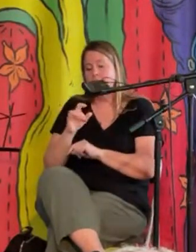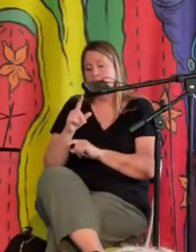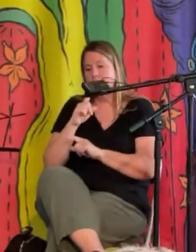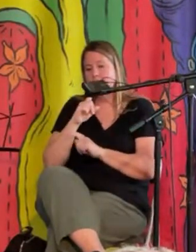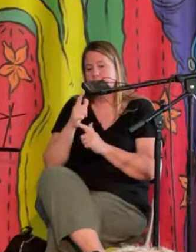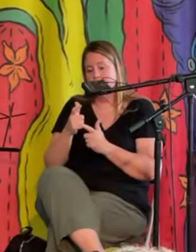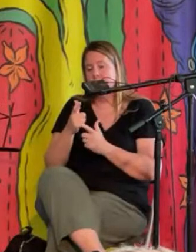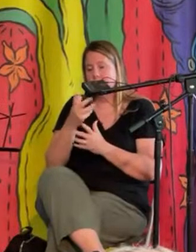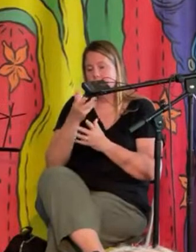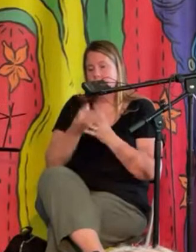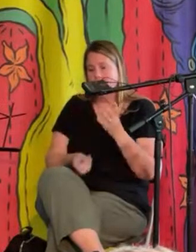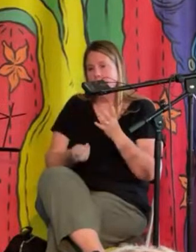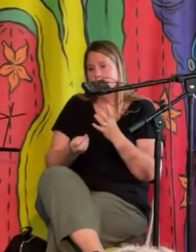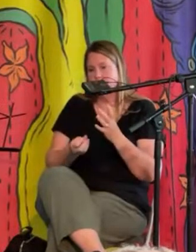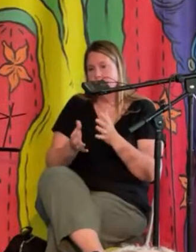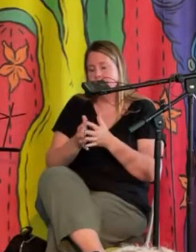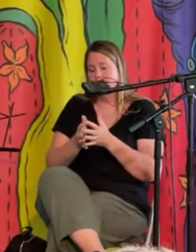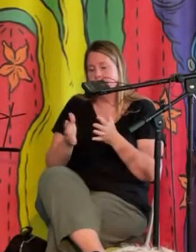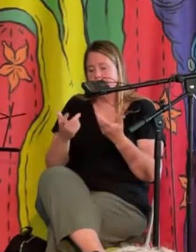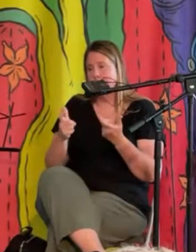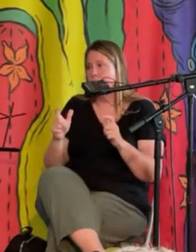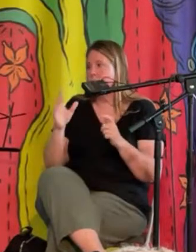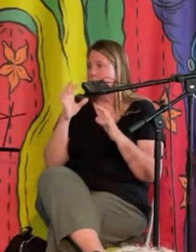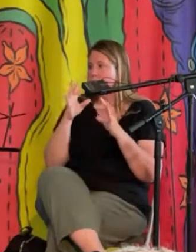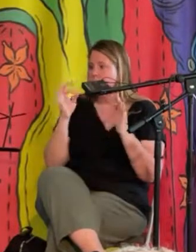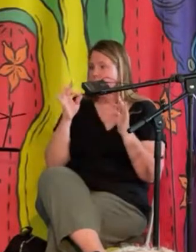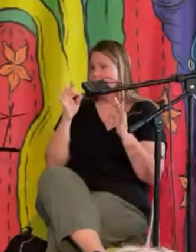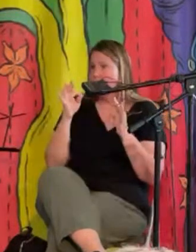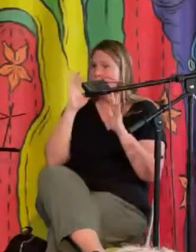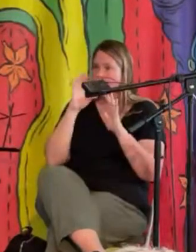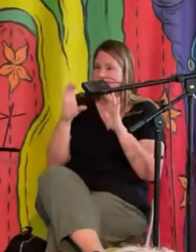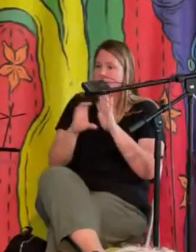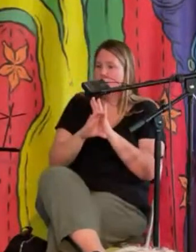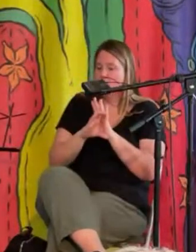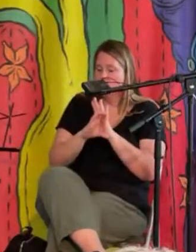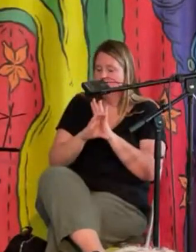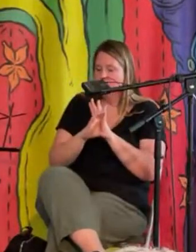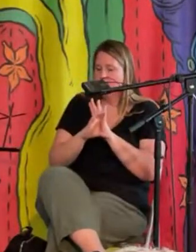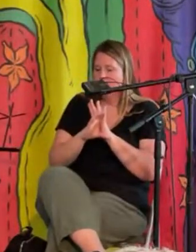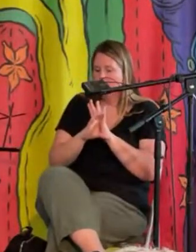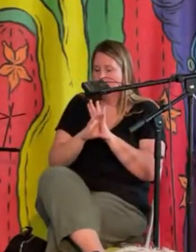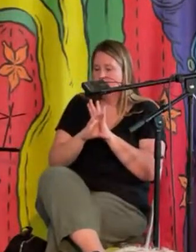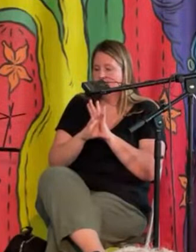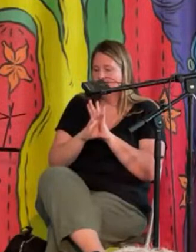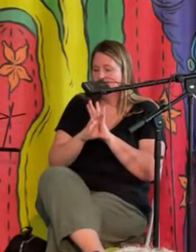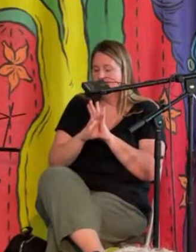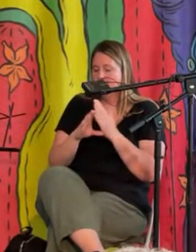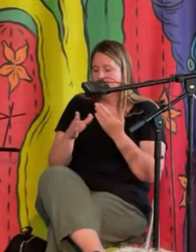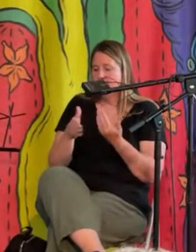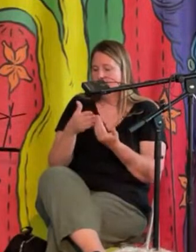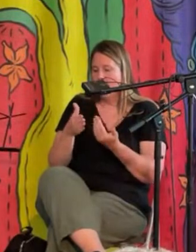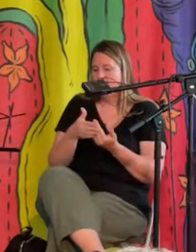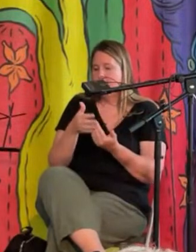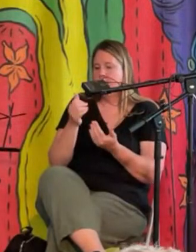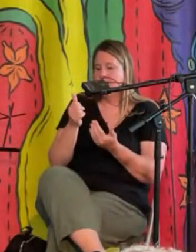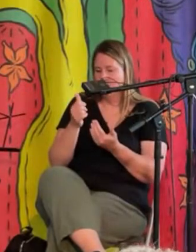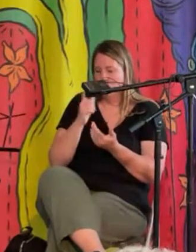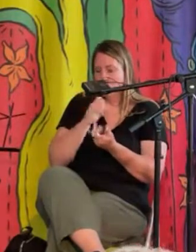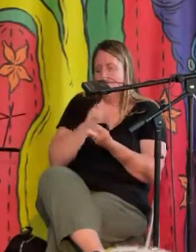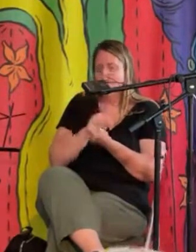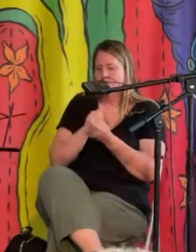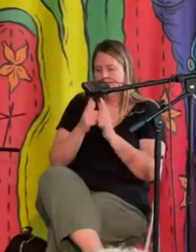It lost a lot of, whereas images are easier to translate because images